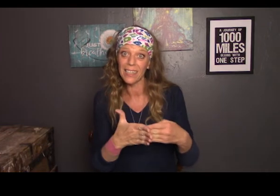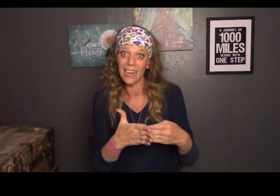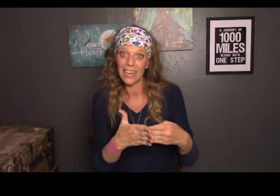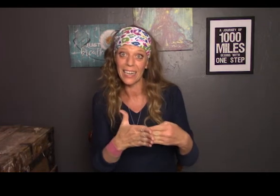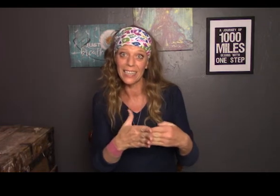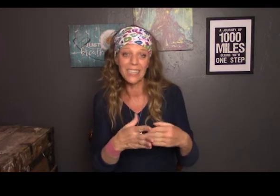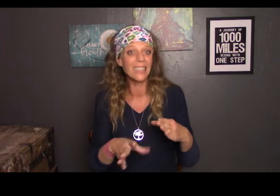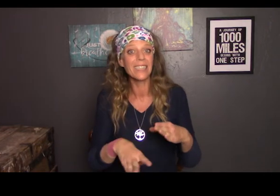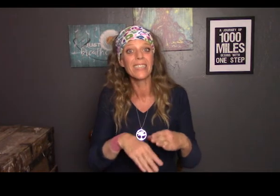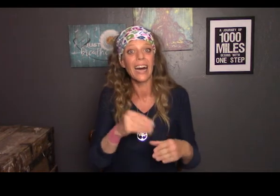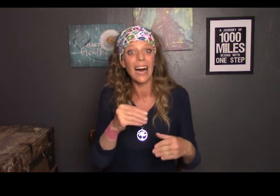Outside,